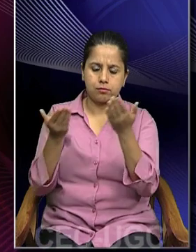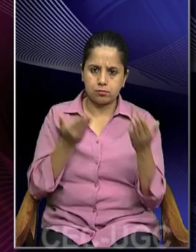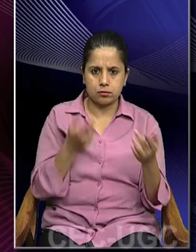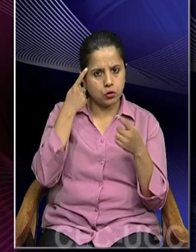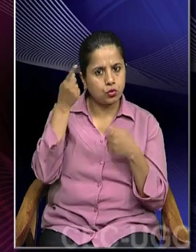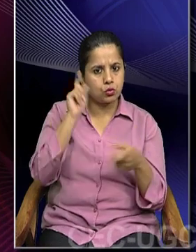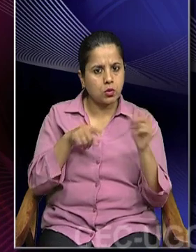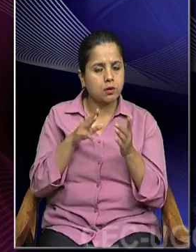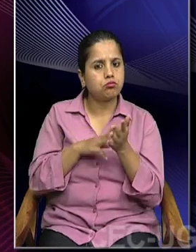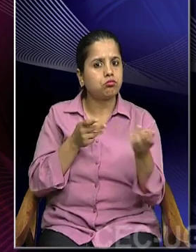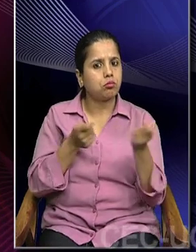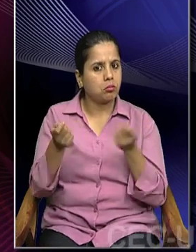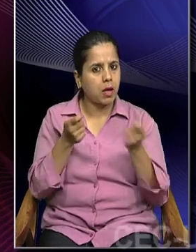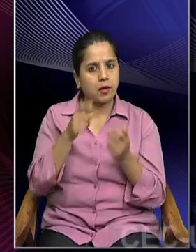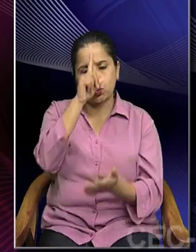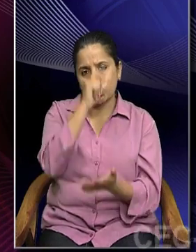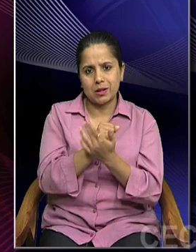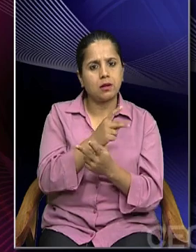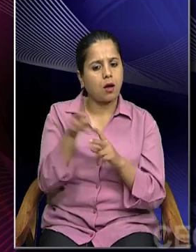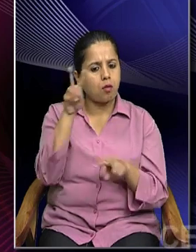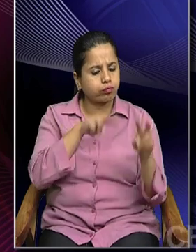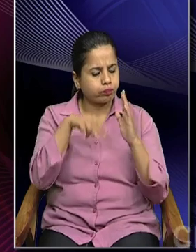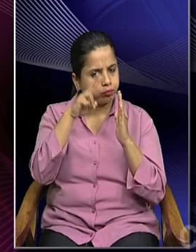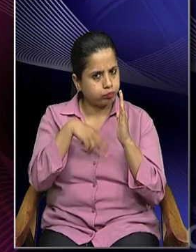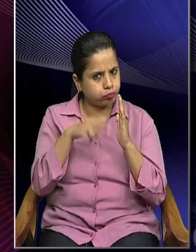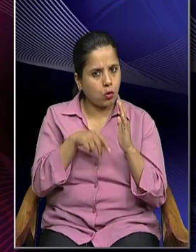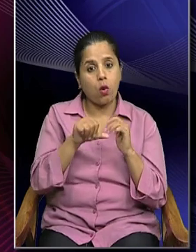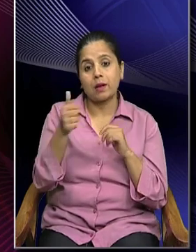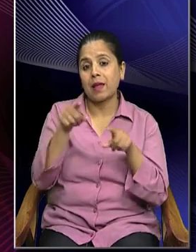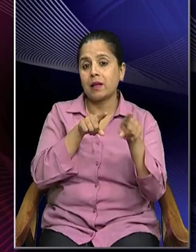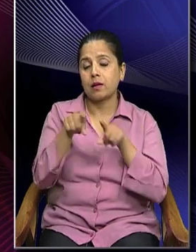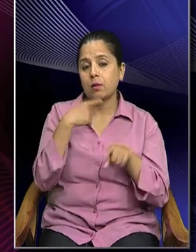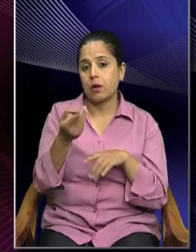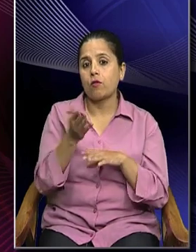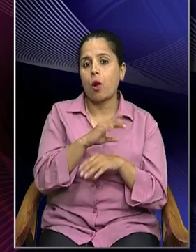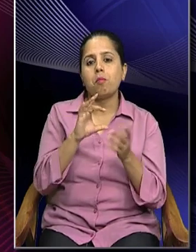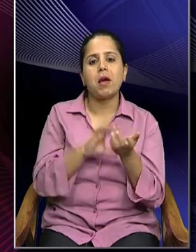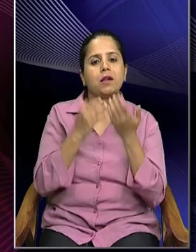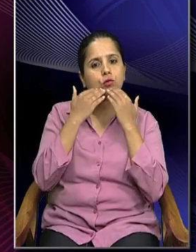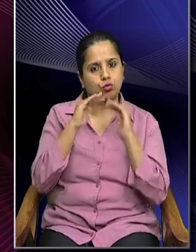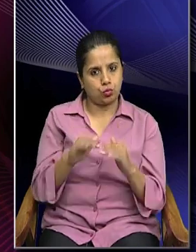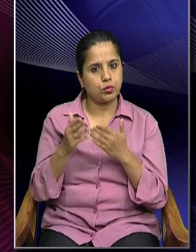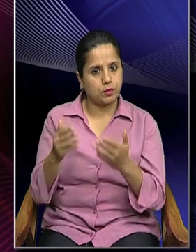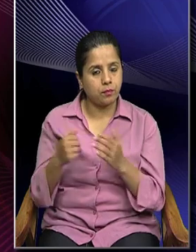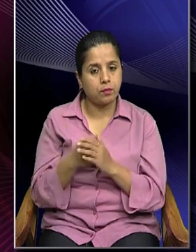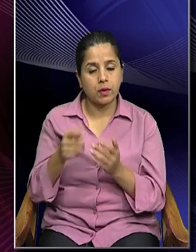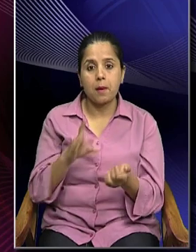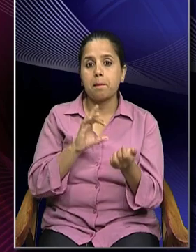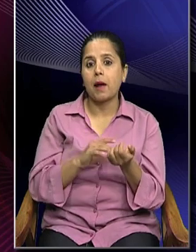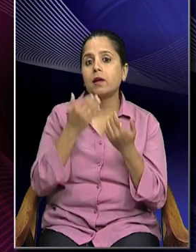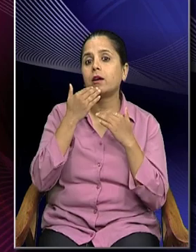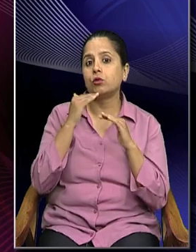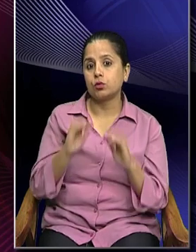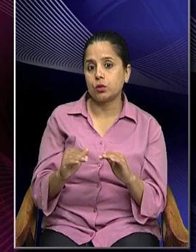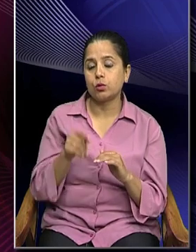strategic management decisions. Another example from the medical students. The medical